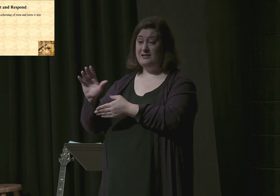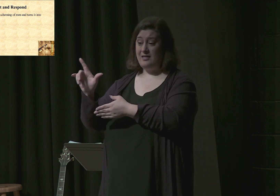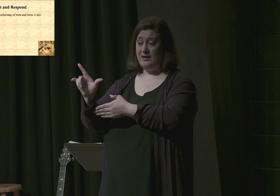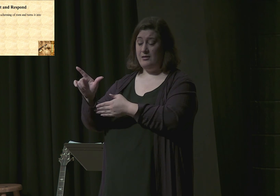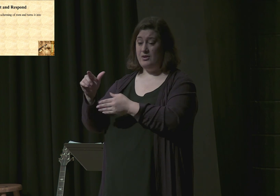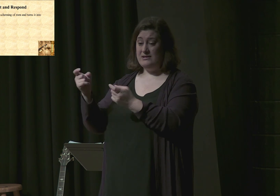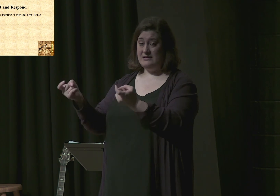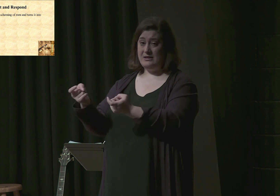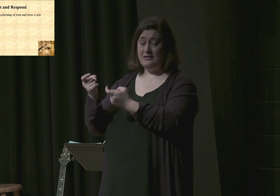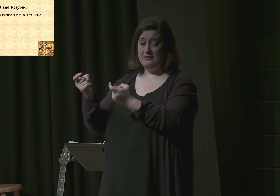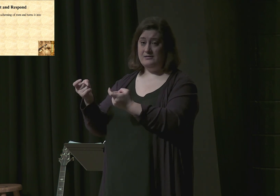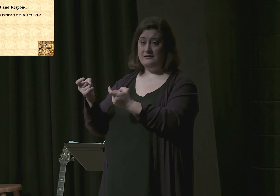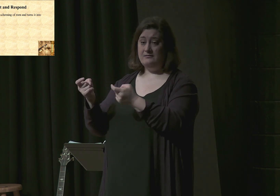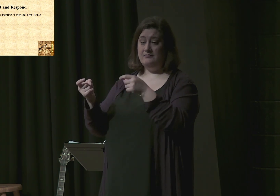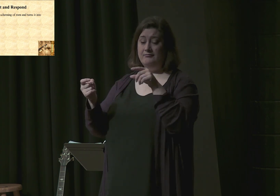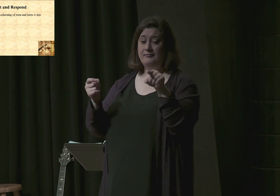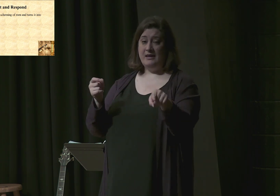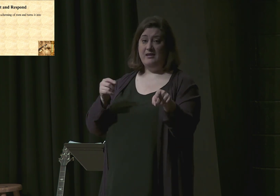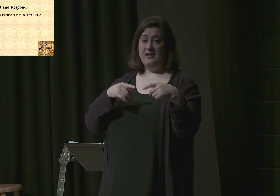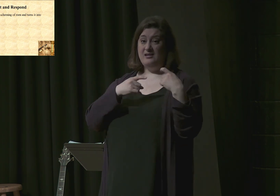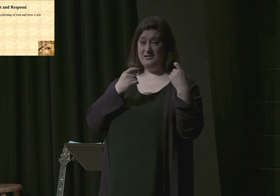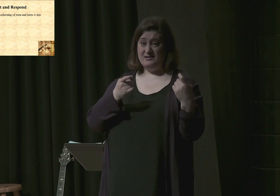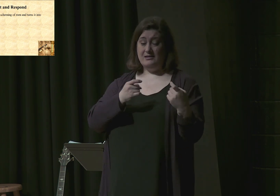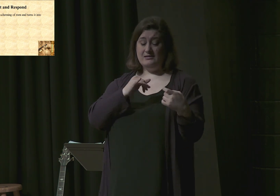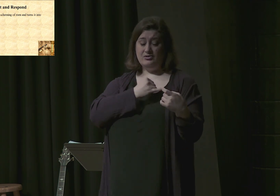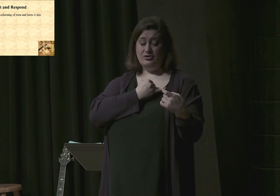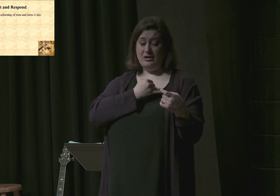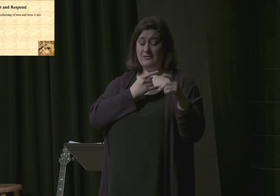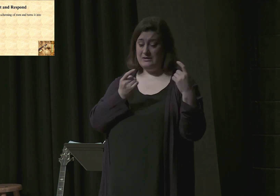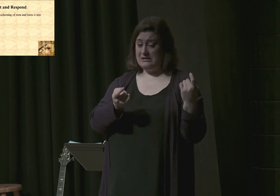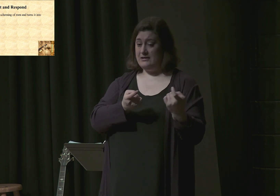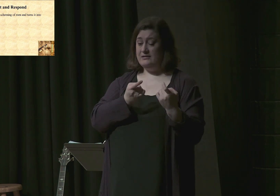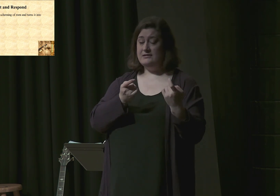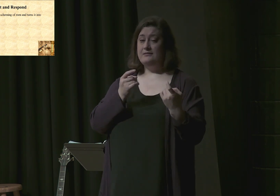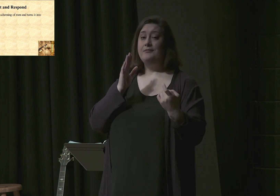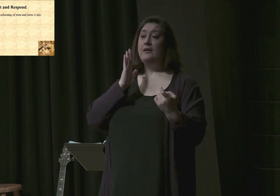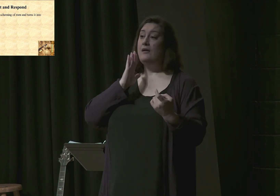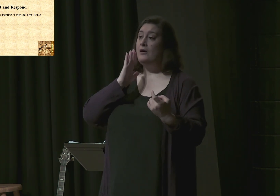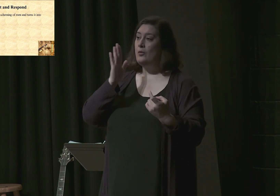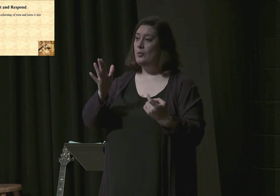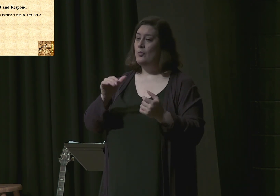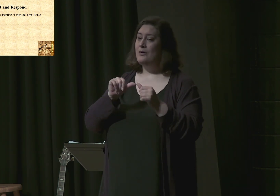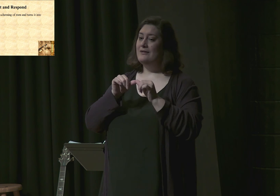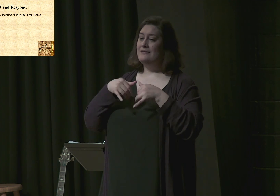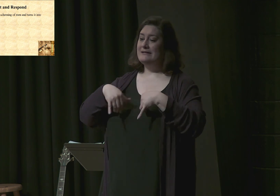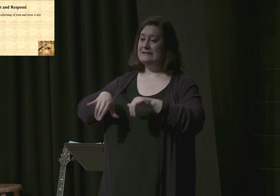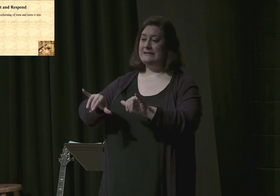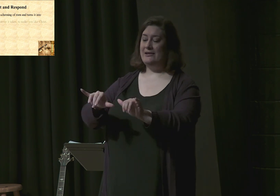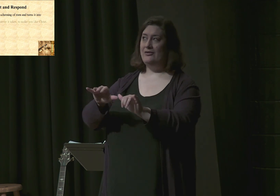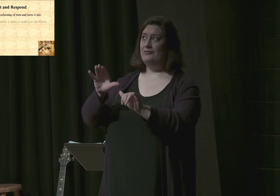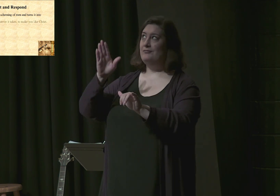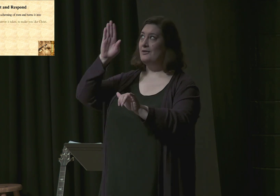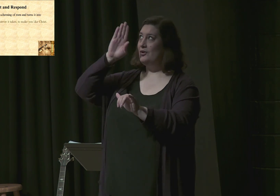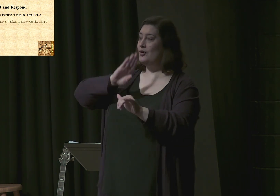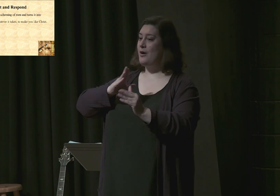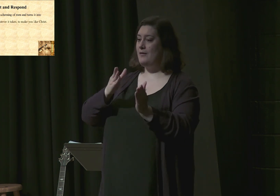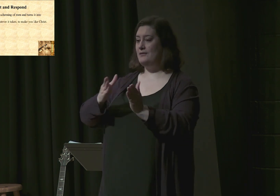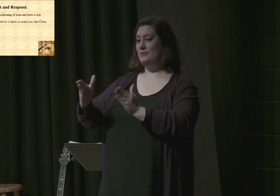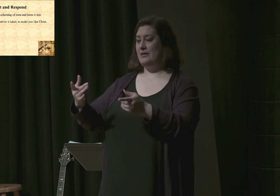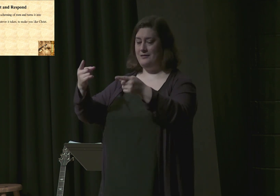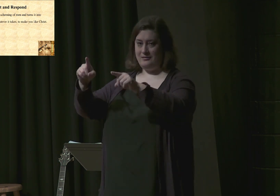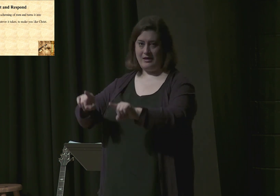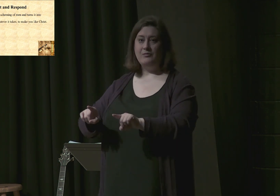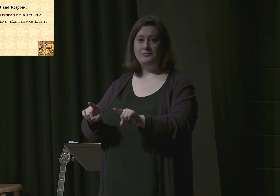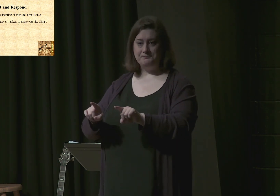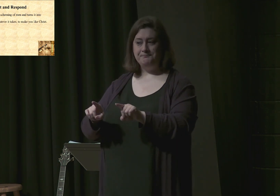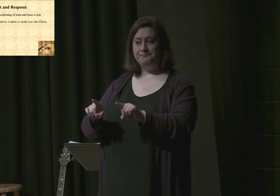would move redemptive history forward. And secondly, God is at work